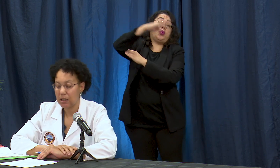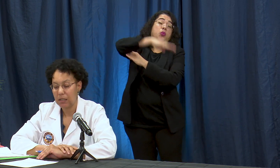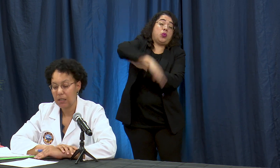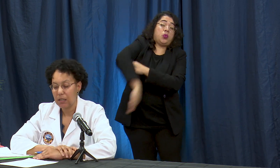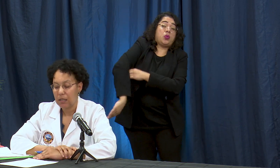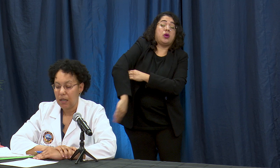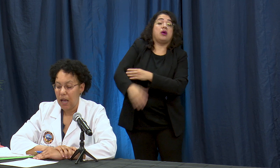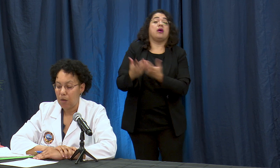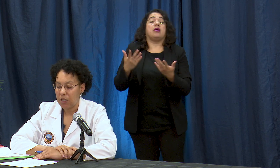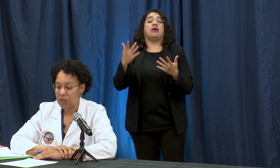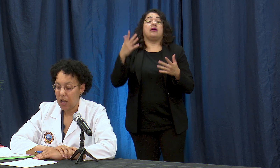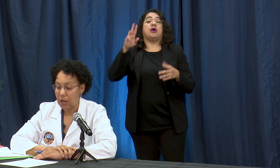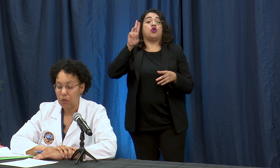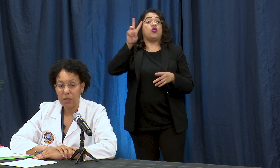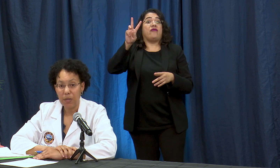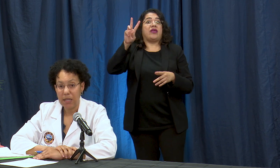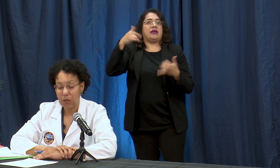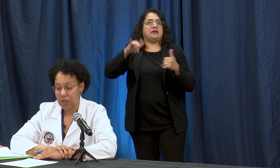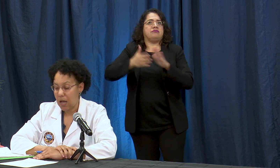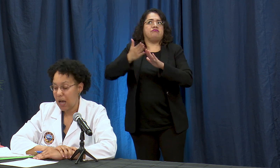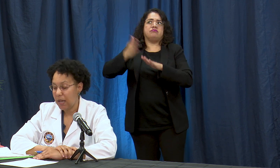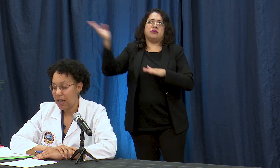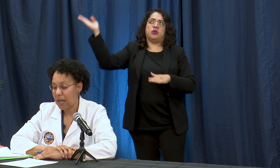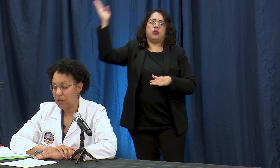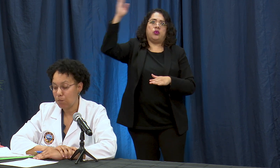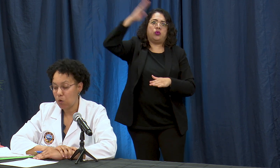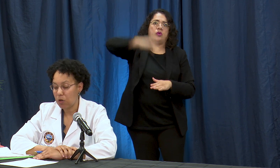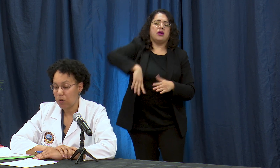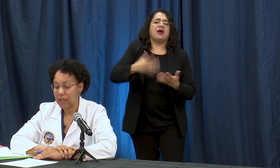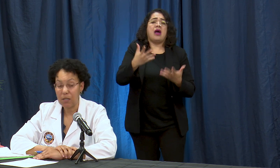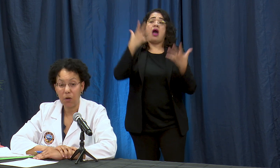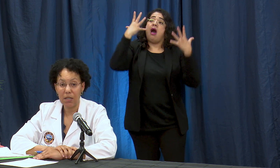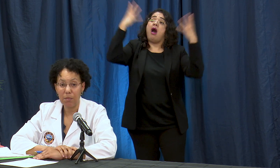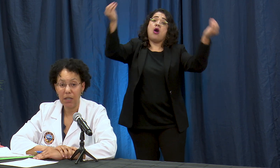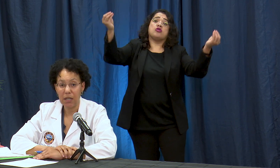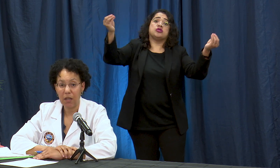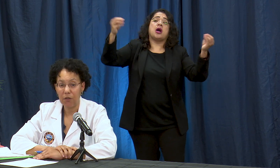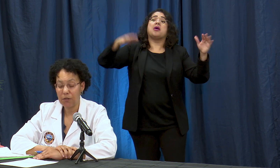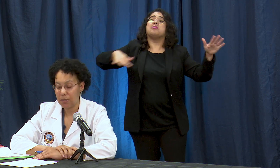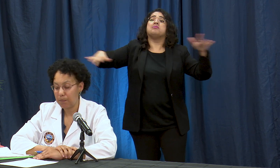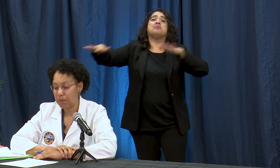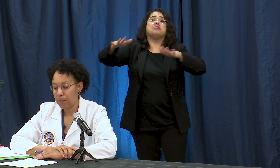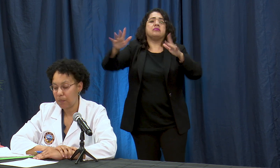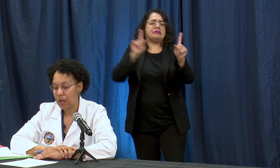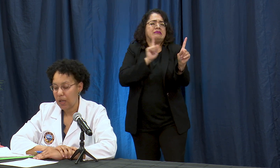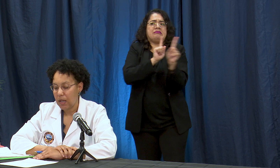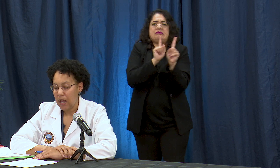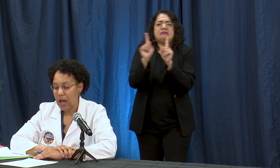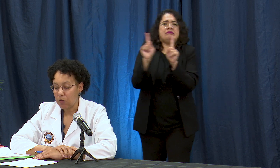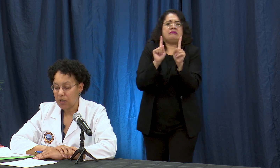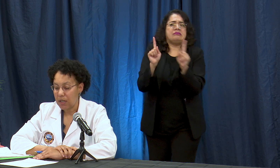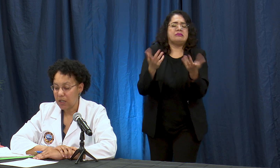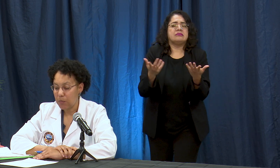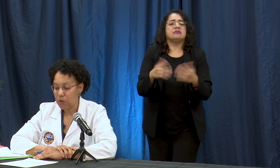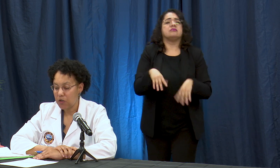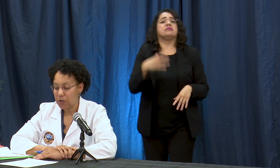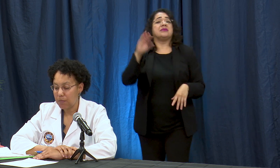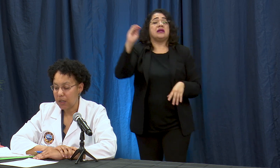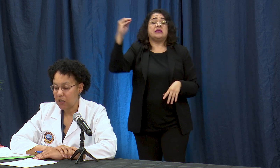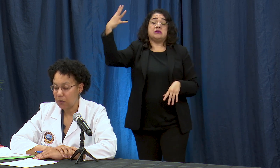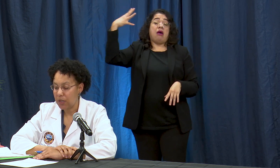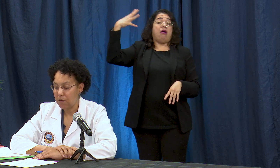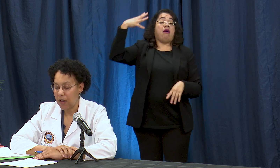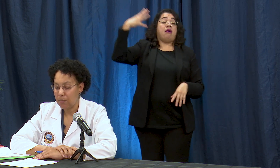light, how much time we spend outside and in more or less proximity to others, how sun